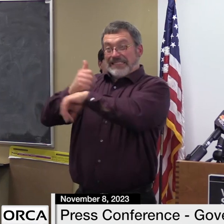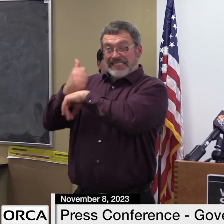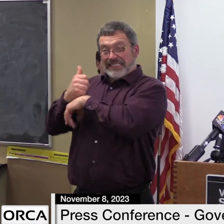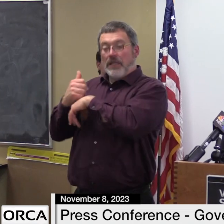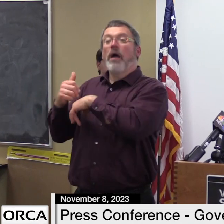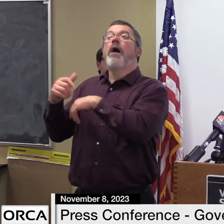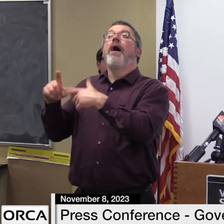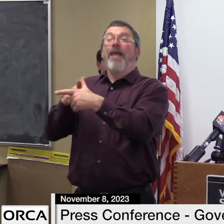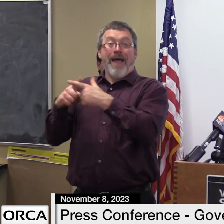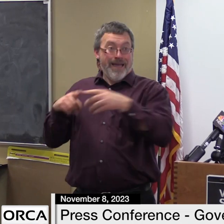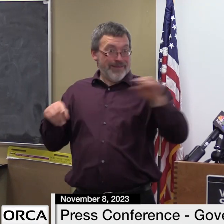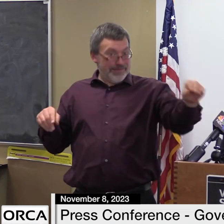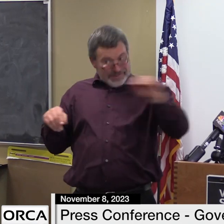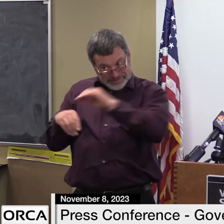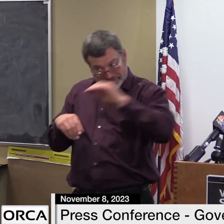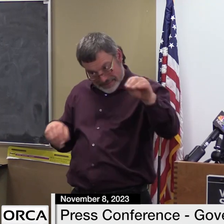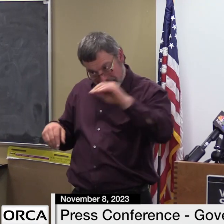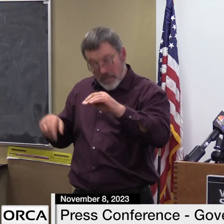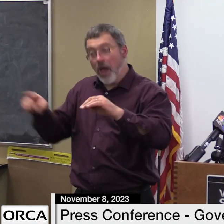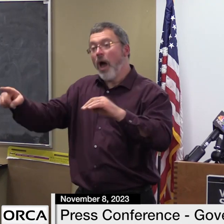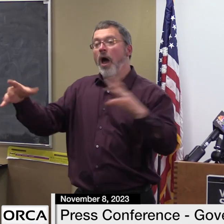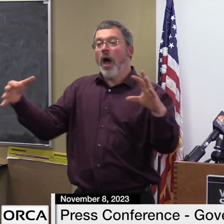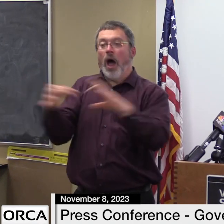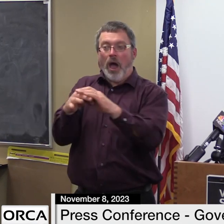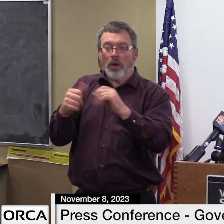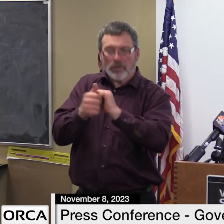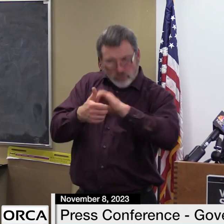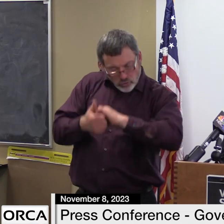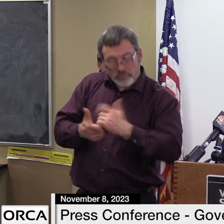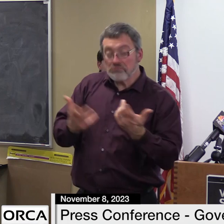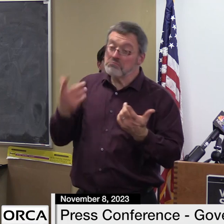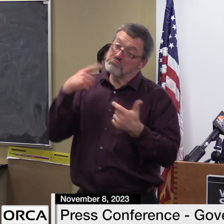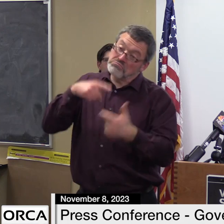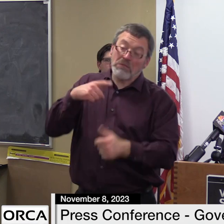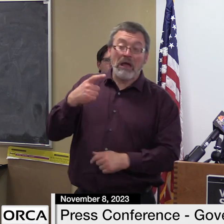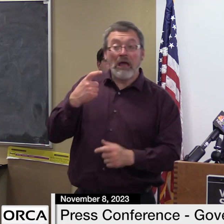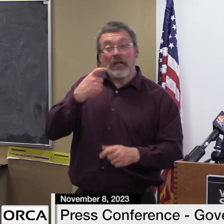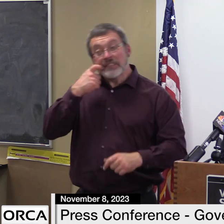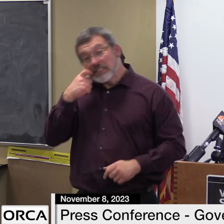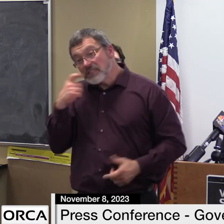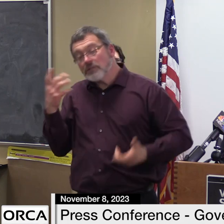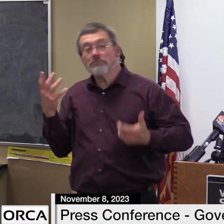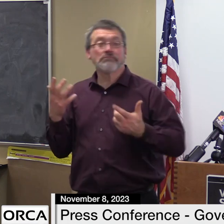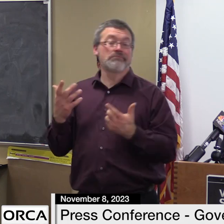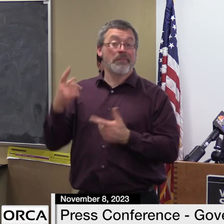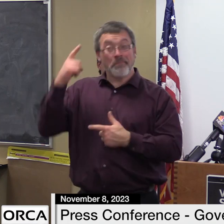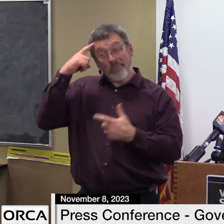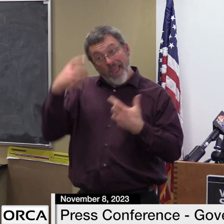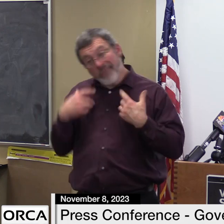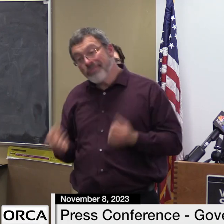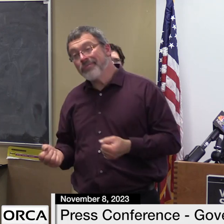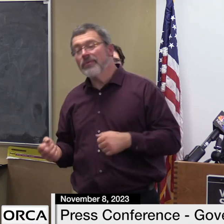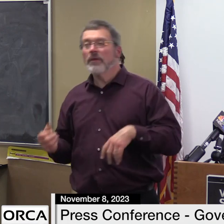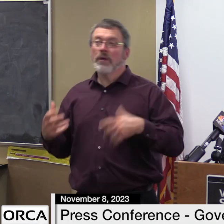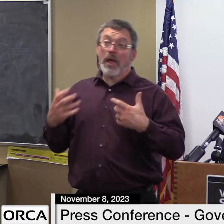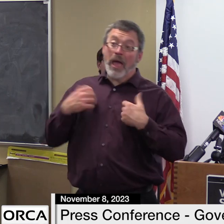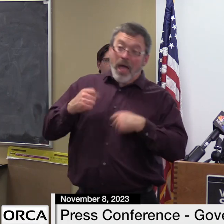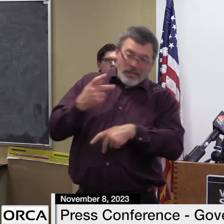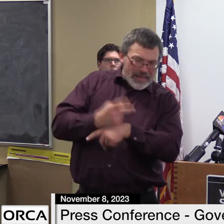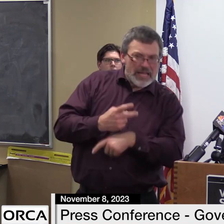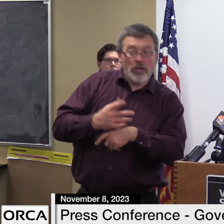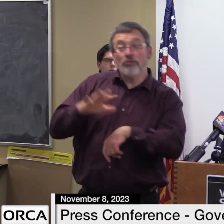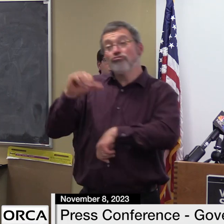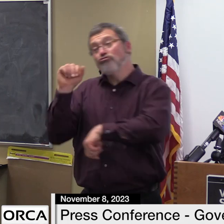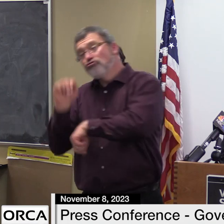health services, substance use services, other health care, employment training. That's work that happens every